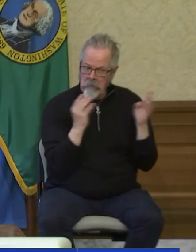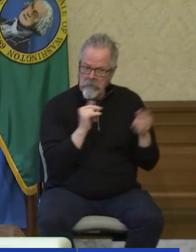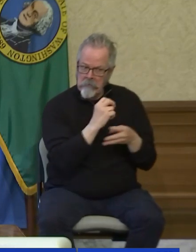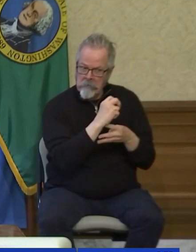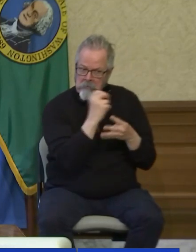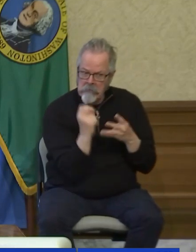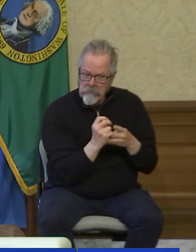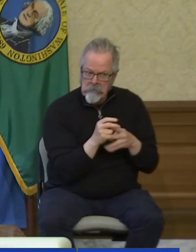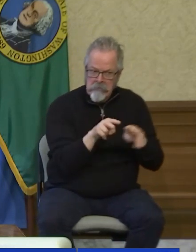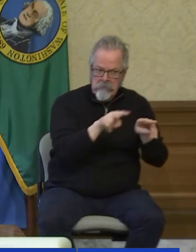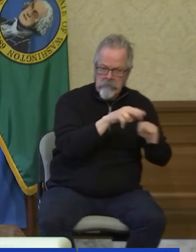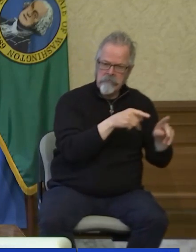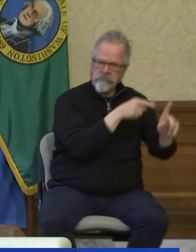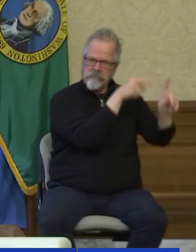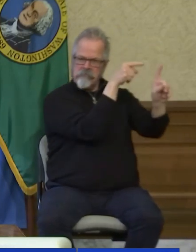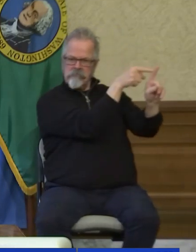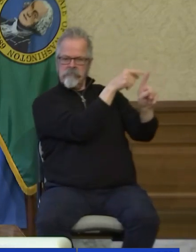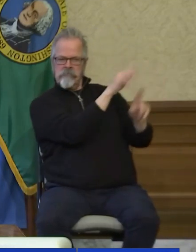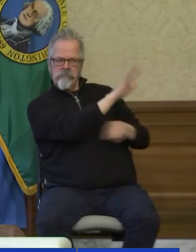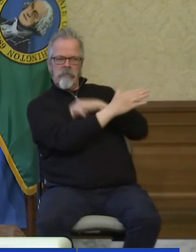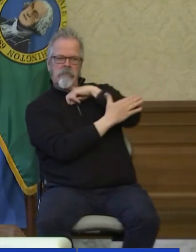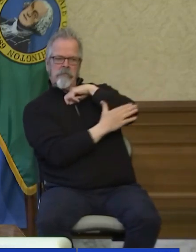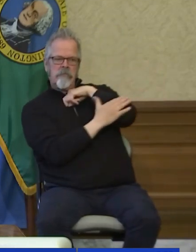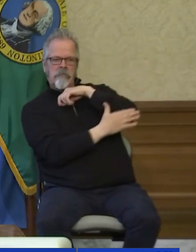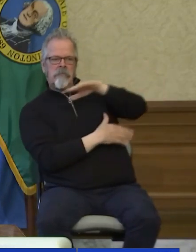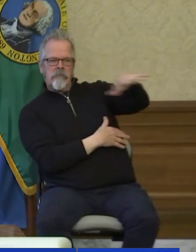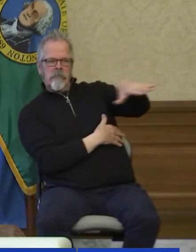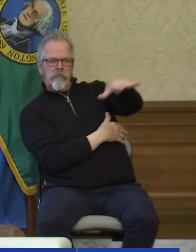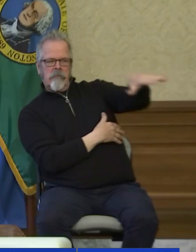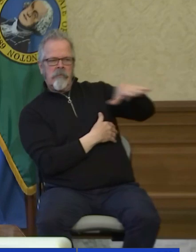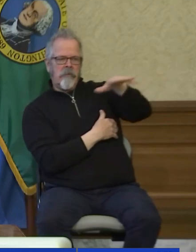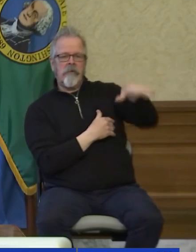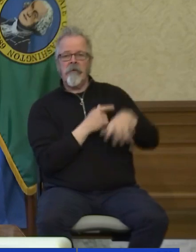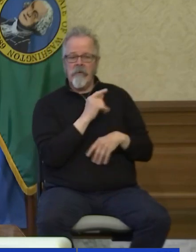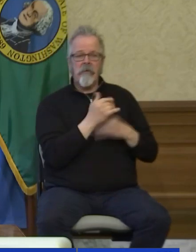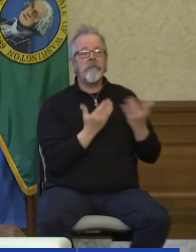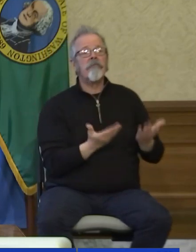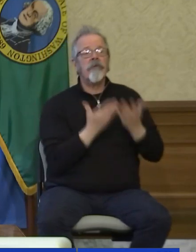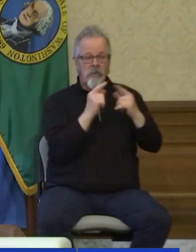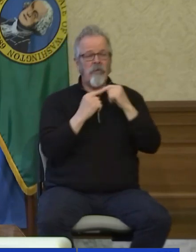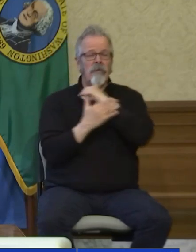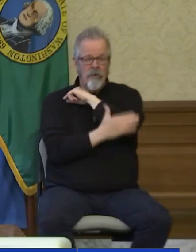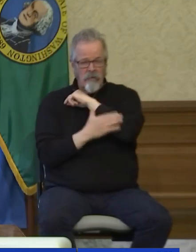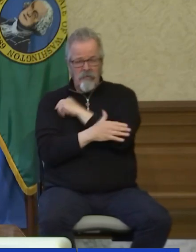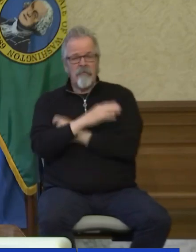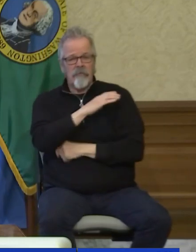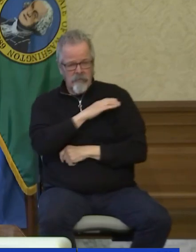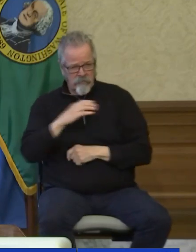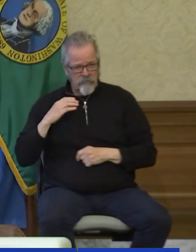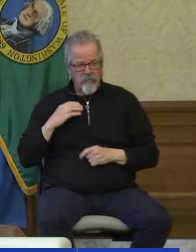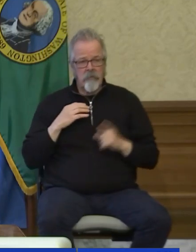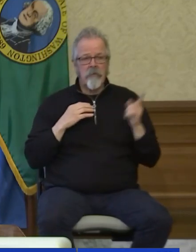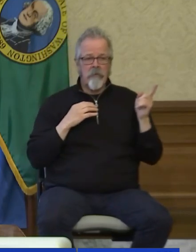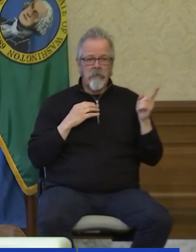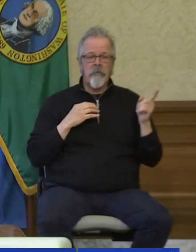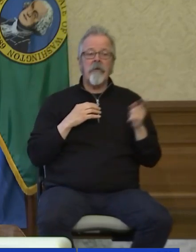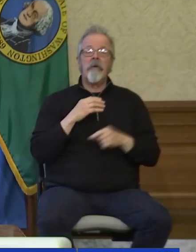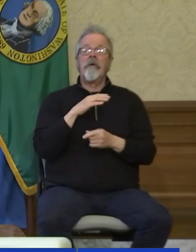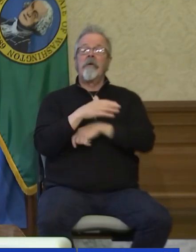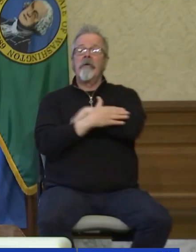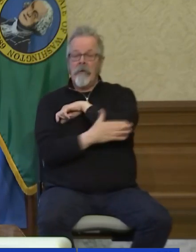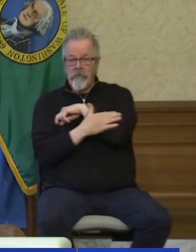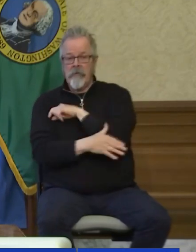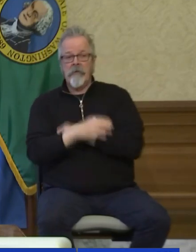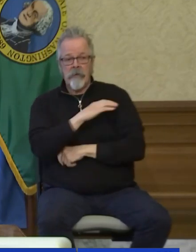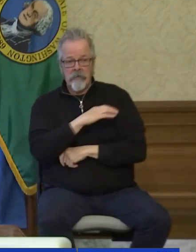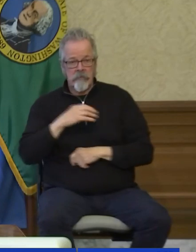their recommendation to the county commissioners, and the county commissioners then will make a decision whether they would like to move to stage 2.